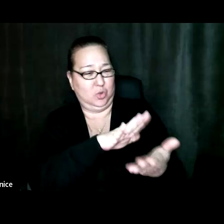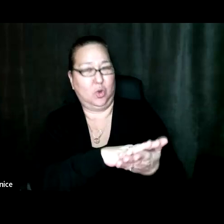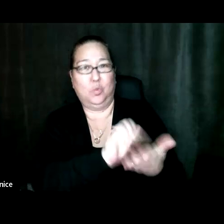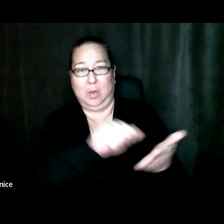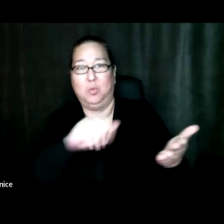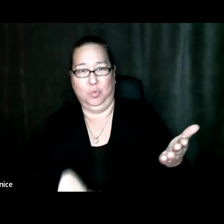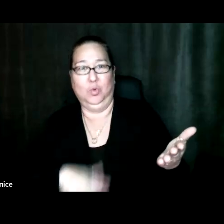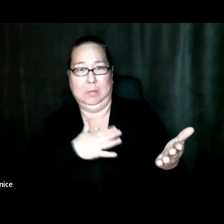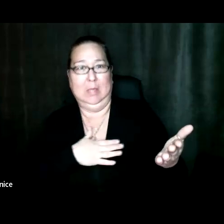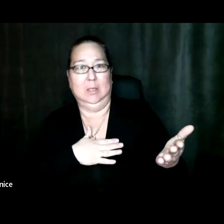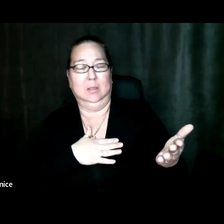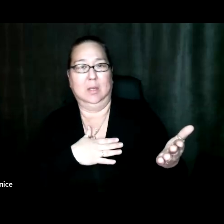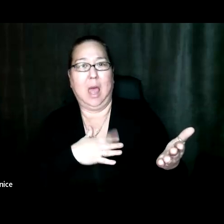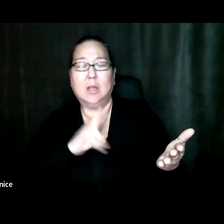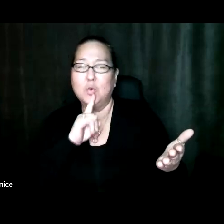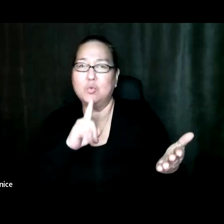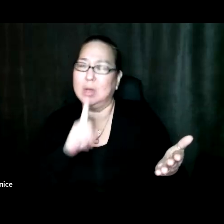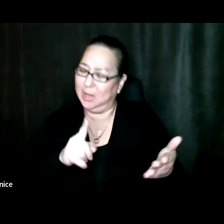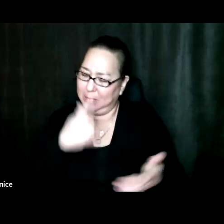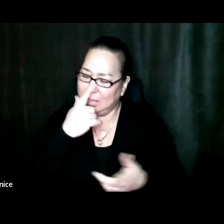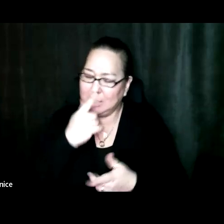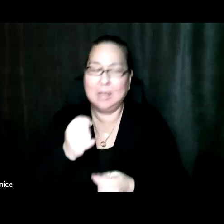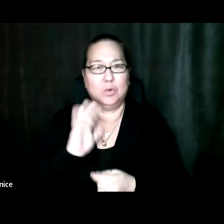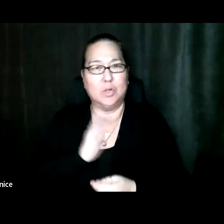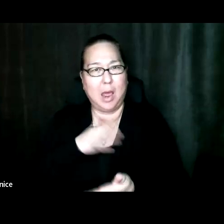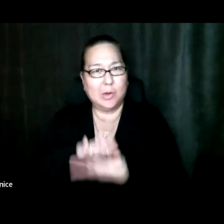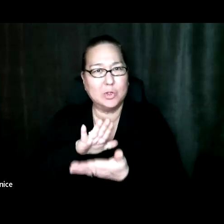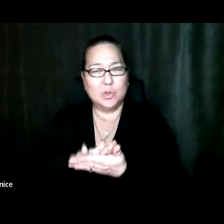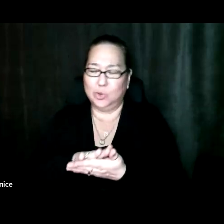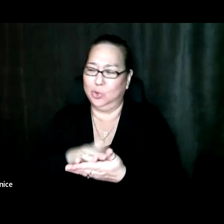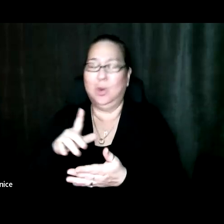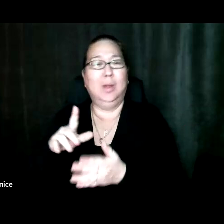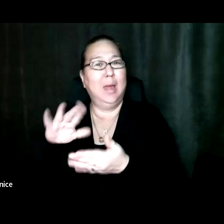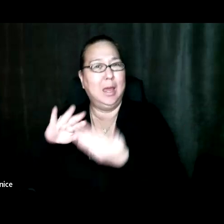accurately reflect the interest in our school and in our community.